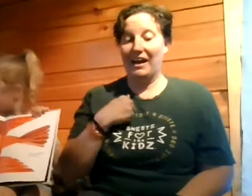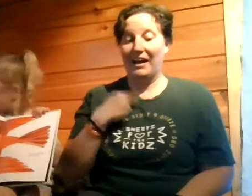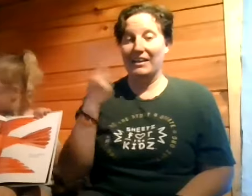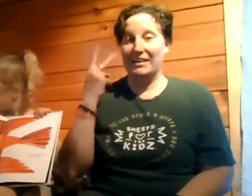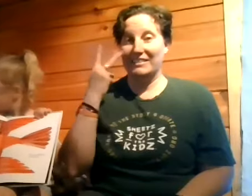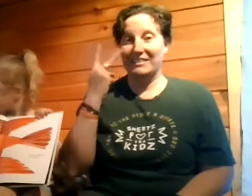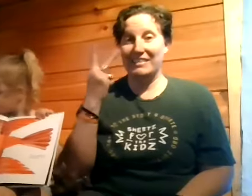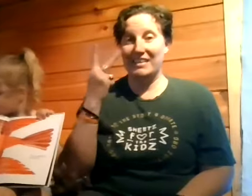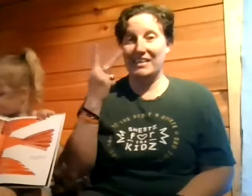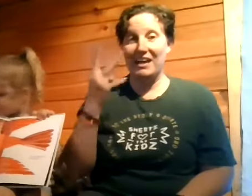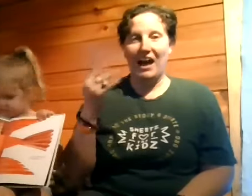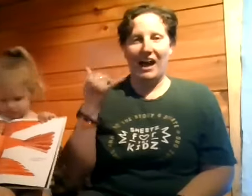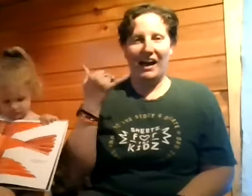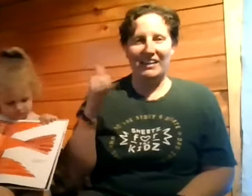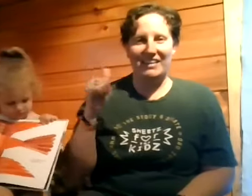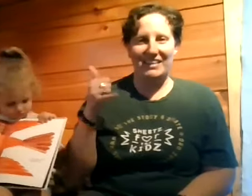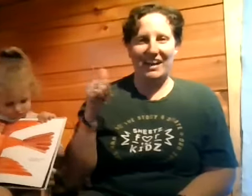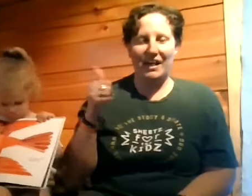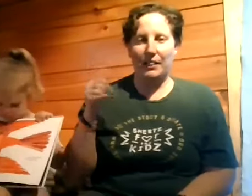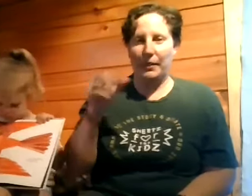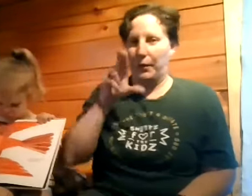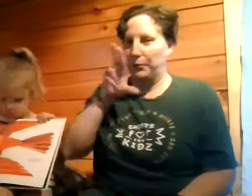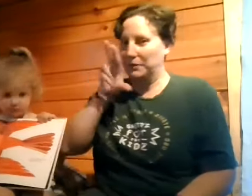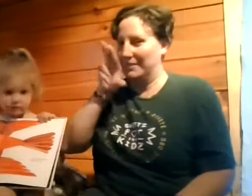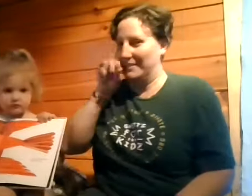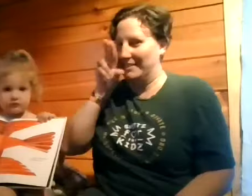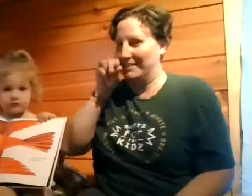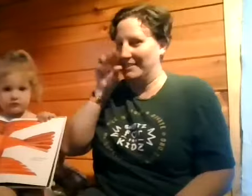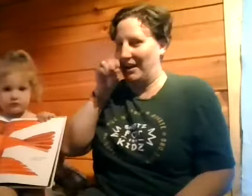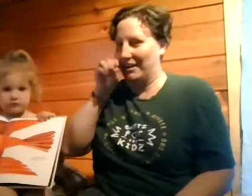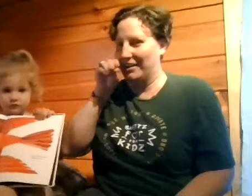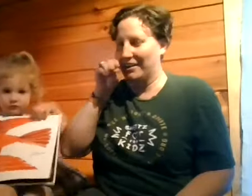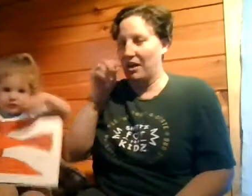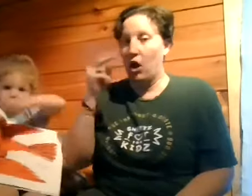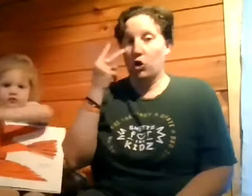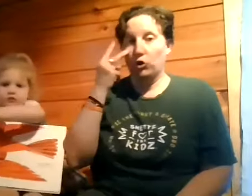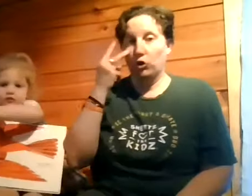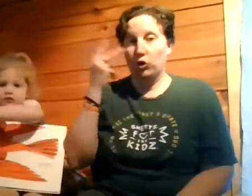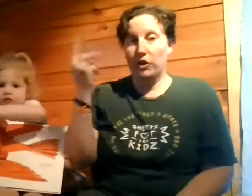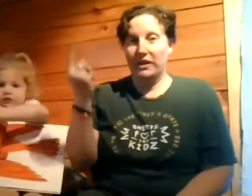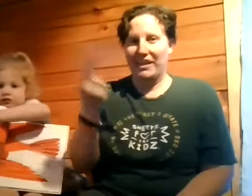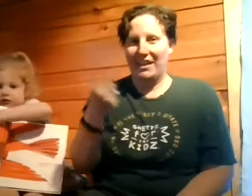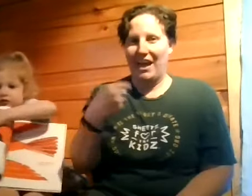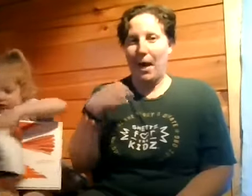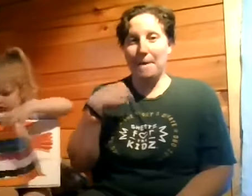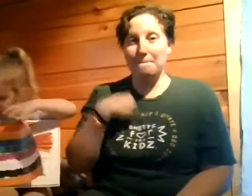I see a yellow duck looking at me.